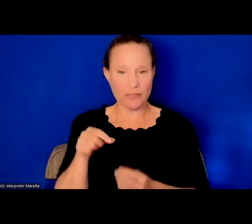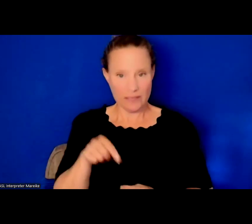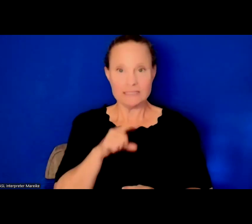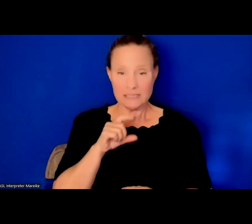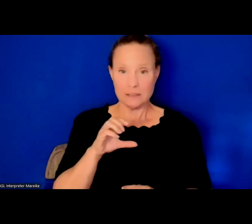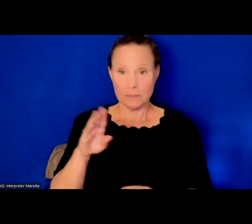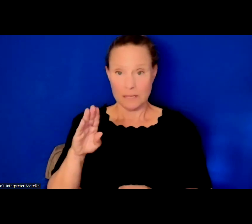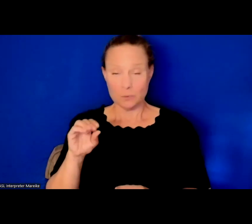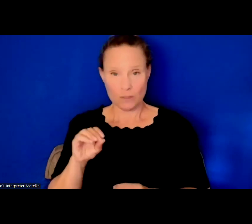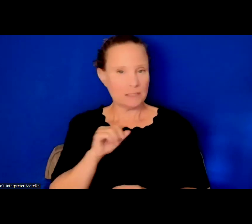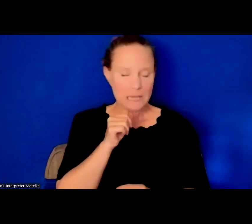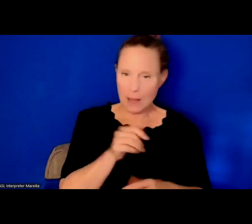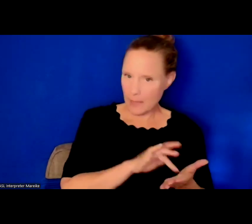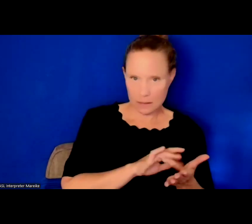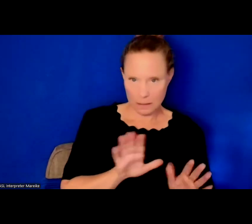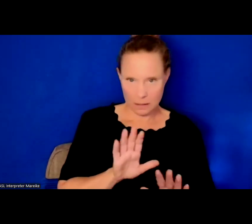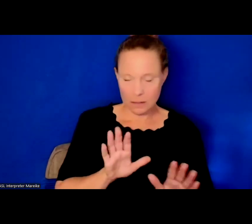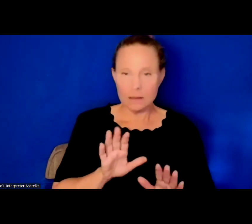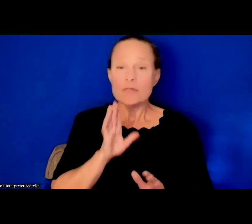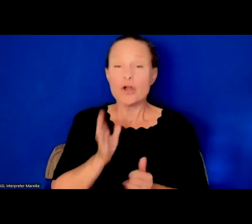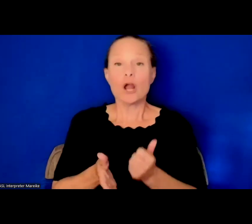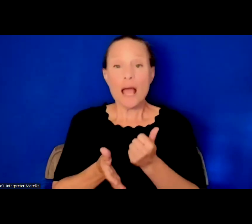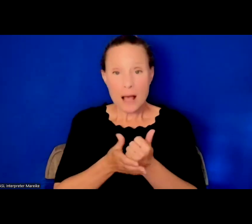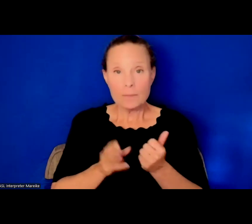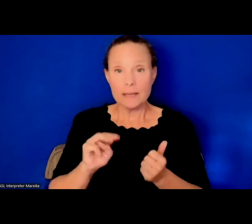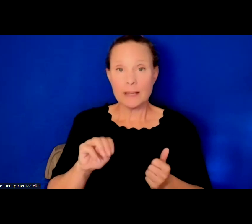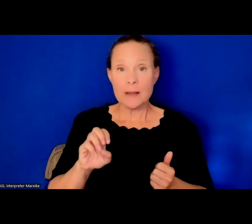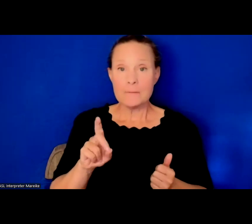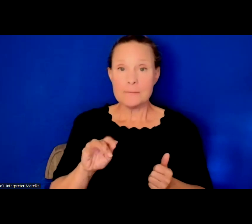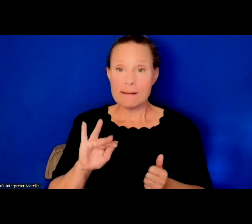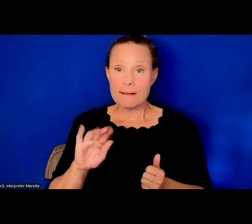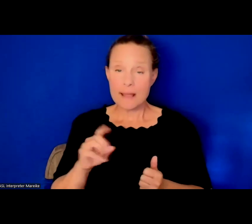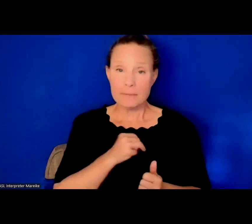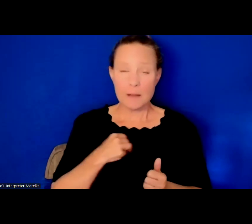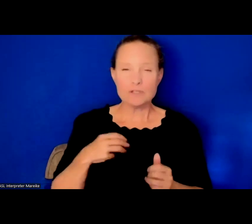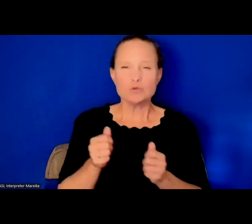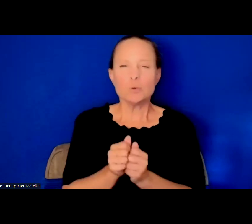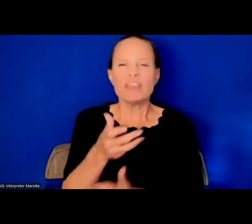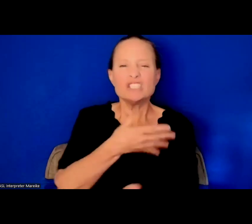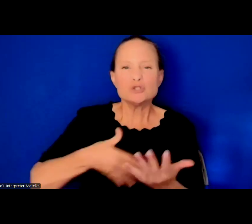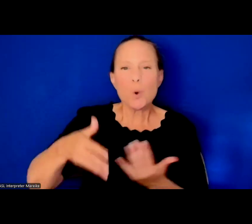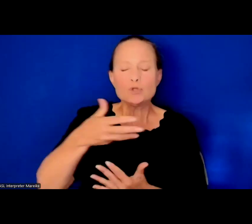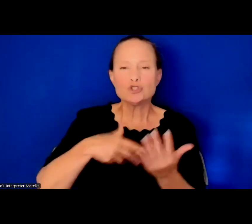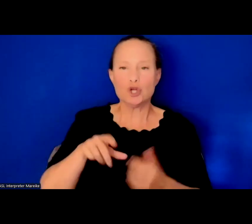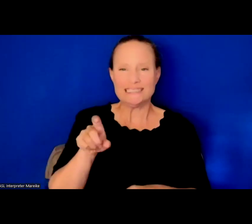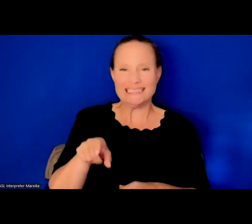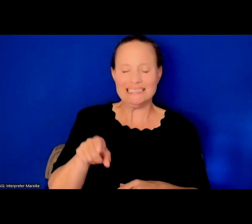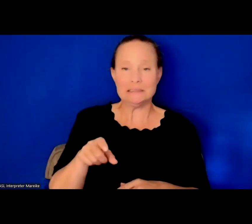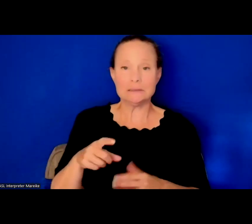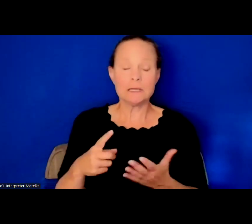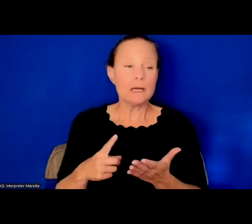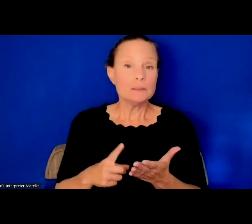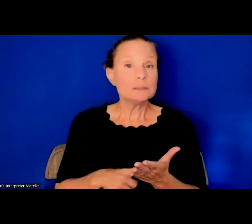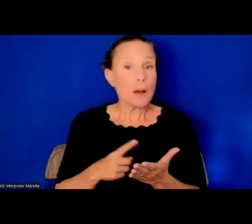is not medical. So they are helping Medicaid members with their social needs. They are sometimes referring